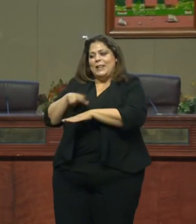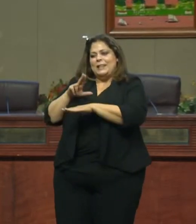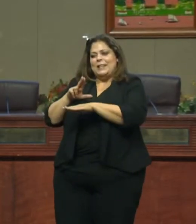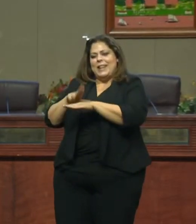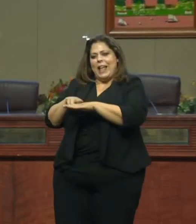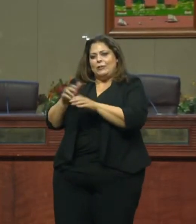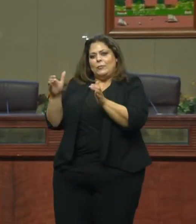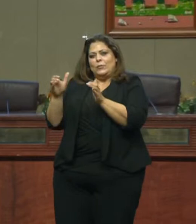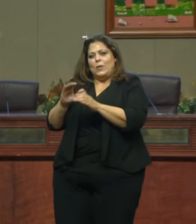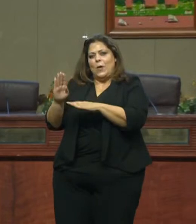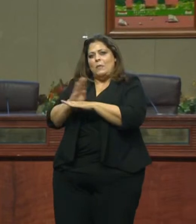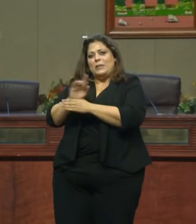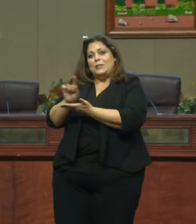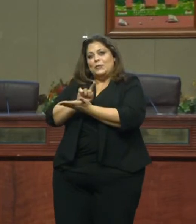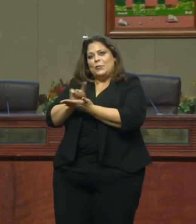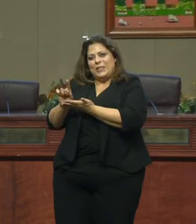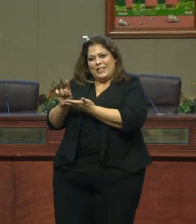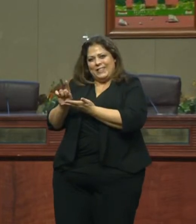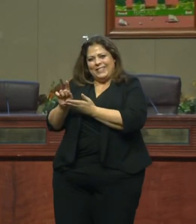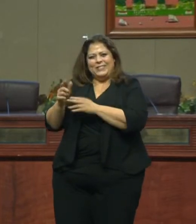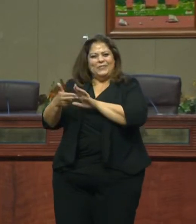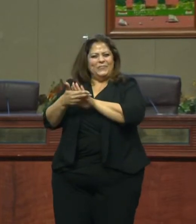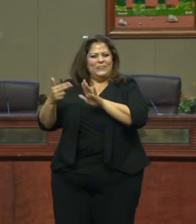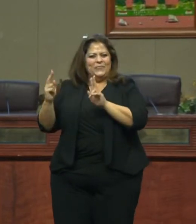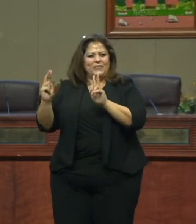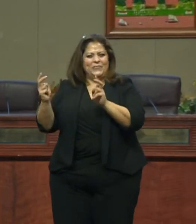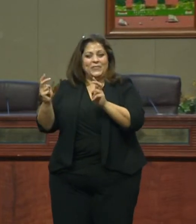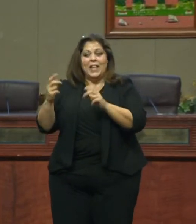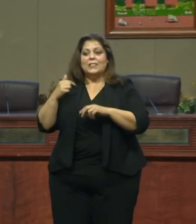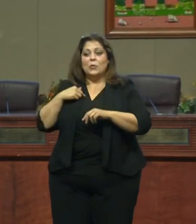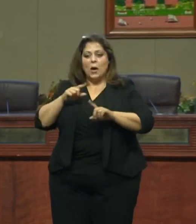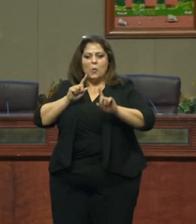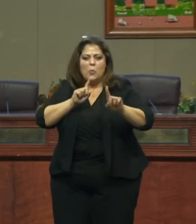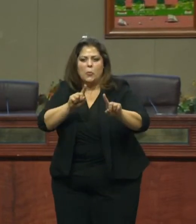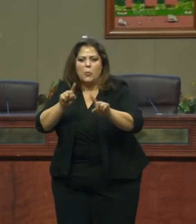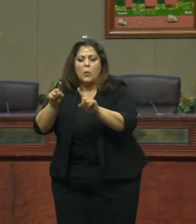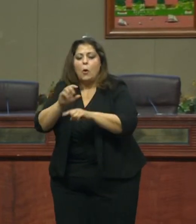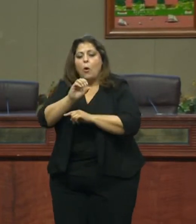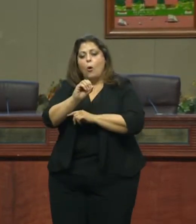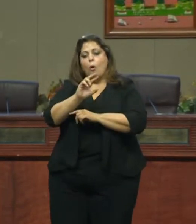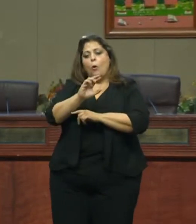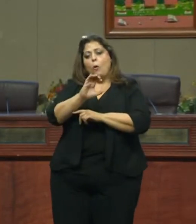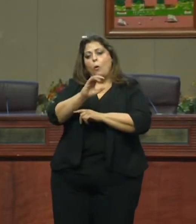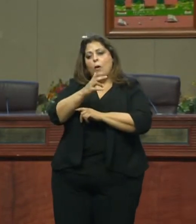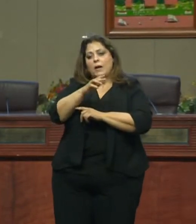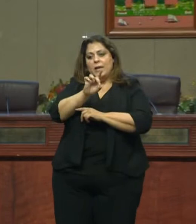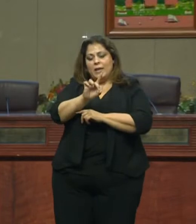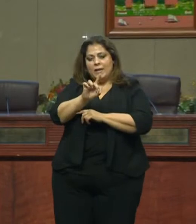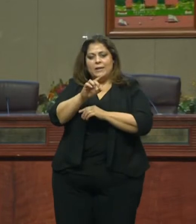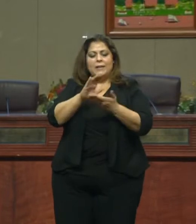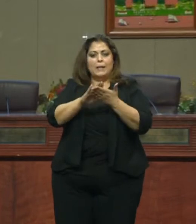the opportunity to visit a number of businesses. Orchid Cleaners, one of the many Asian-owned businesses on the Mills 50